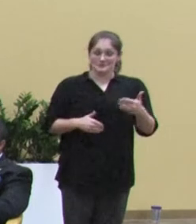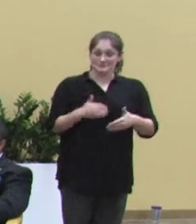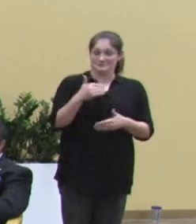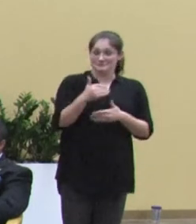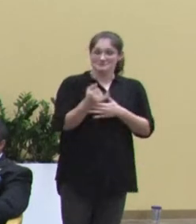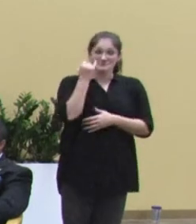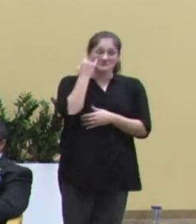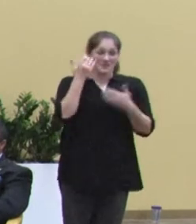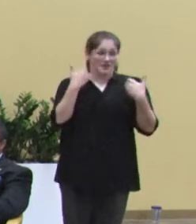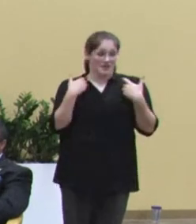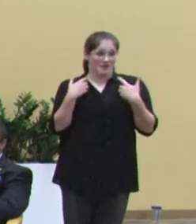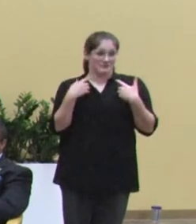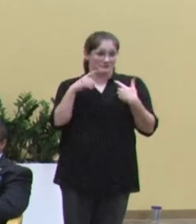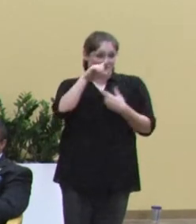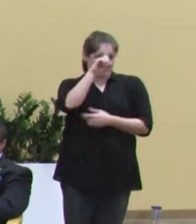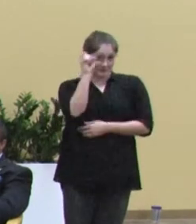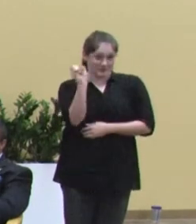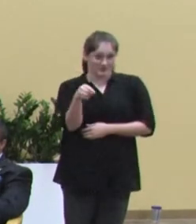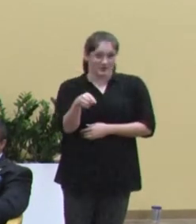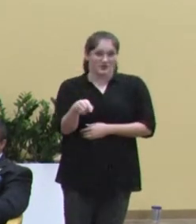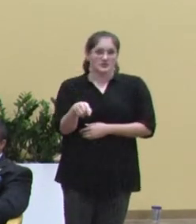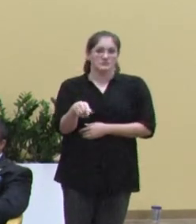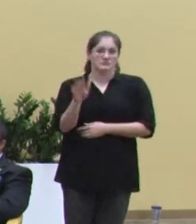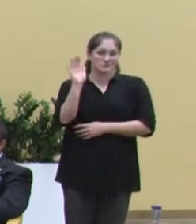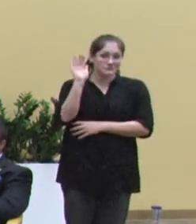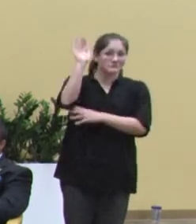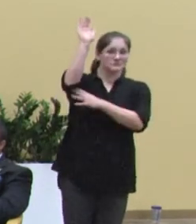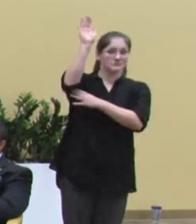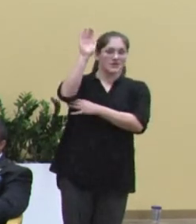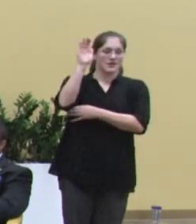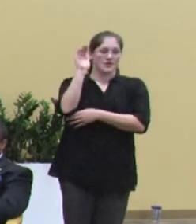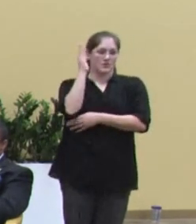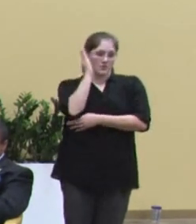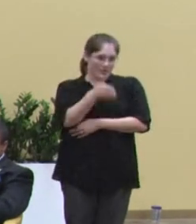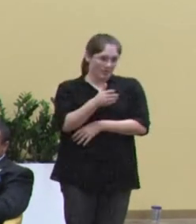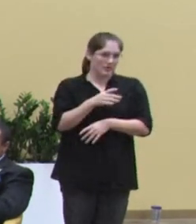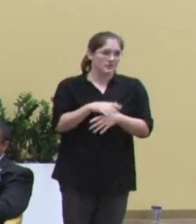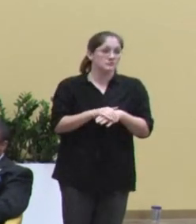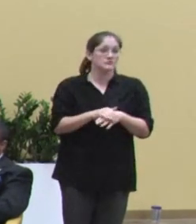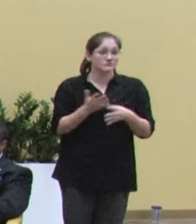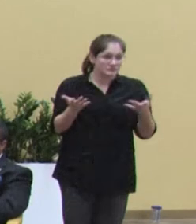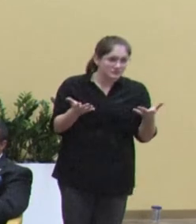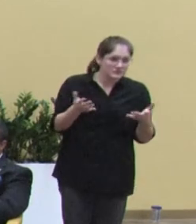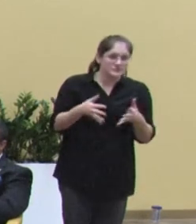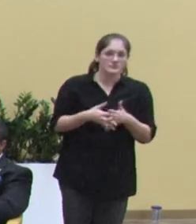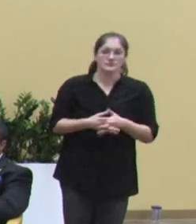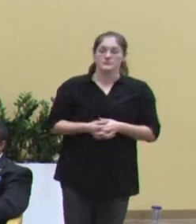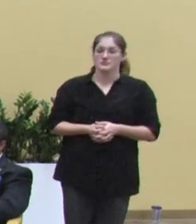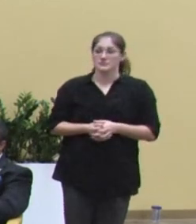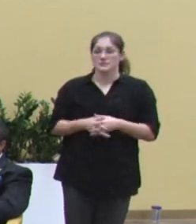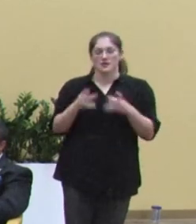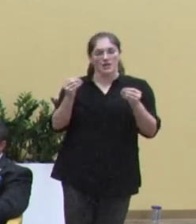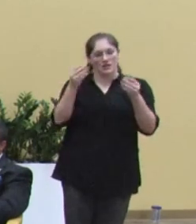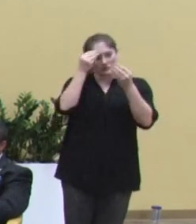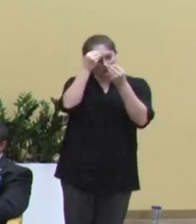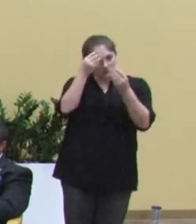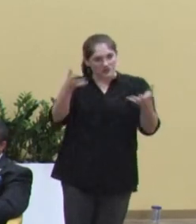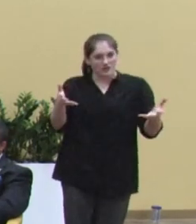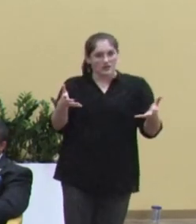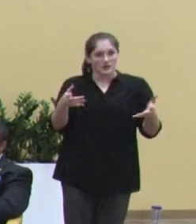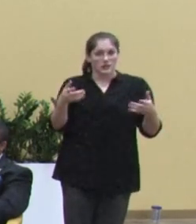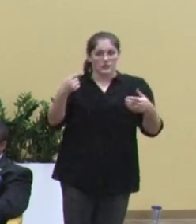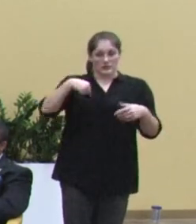please raise your hands and I'll come by to acknowledge you. But I think it's important that, yes, the information in which we